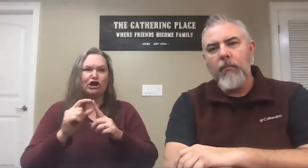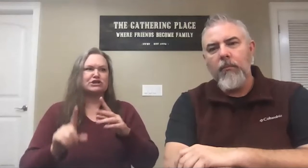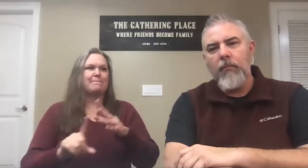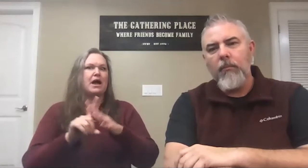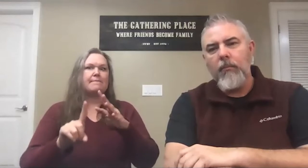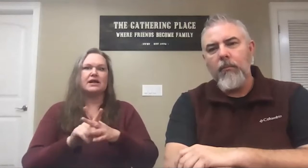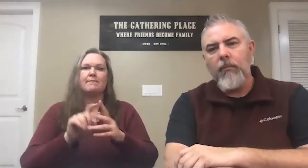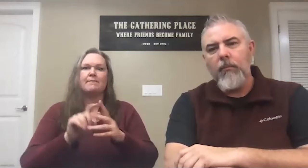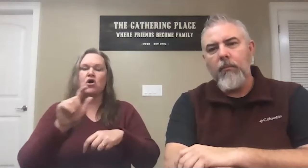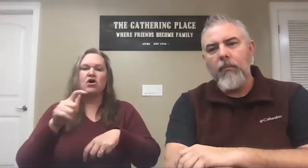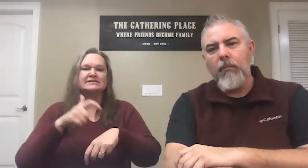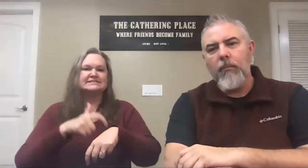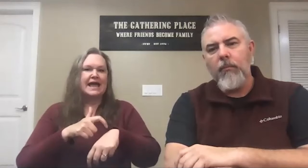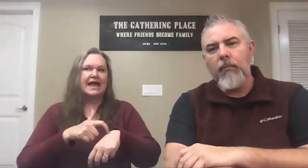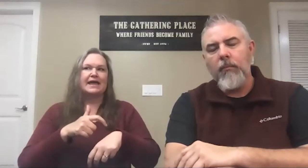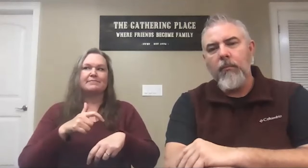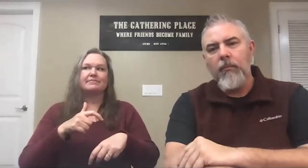Those type of new words that emerge all the time.